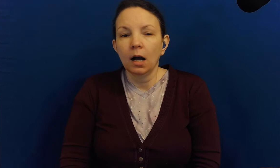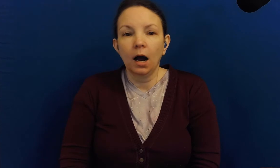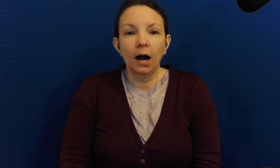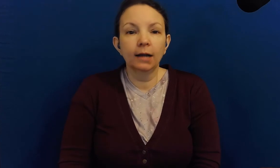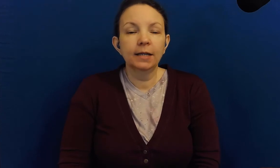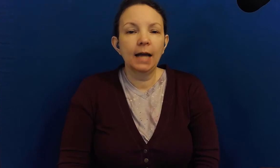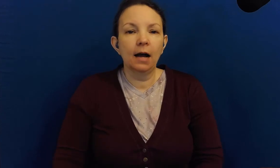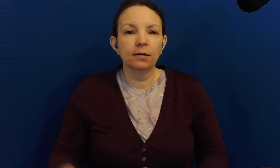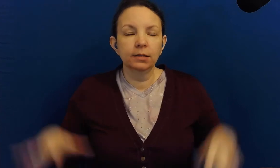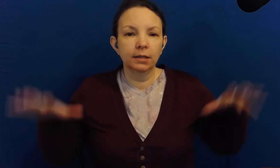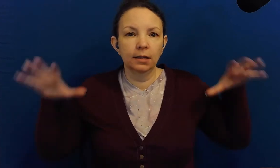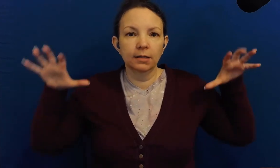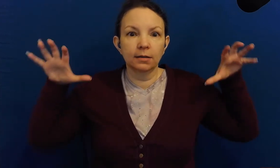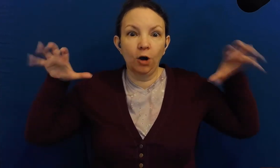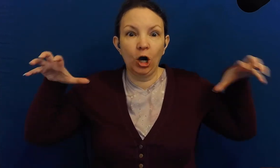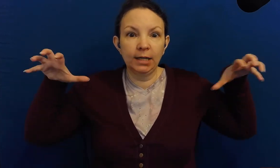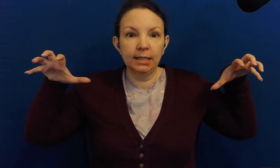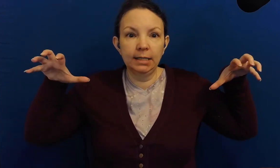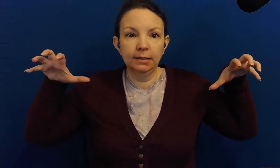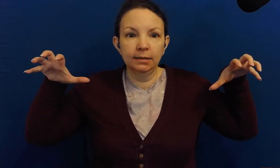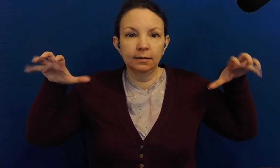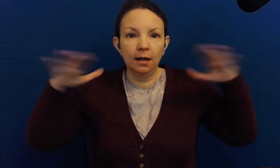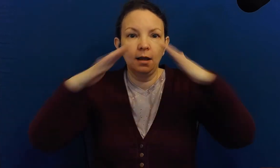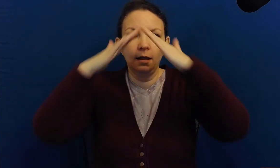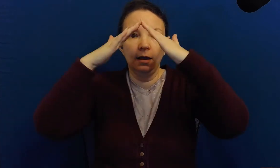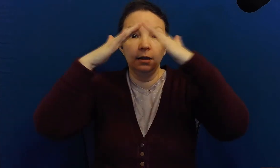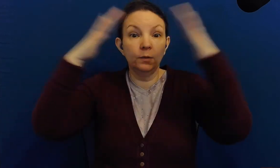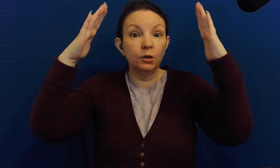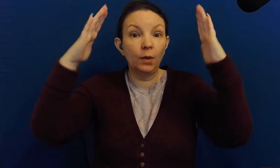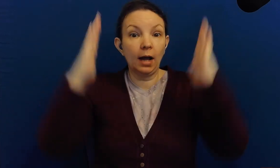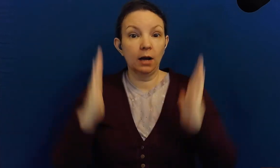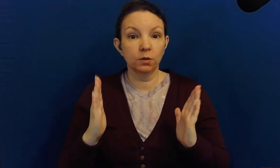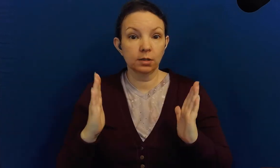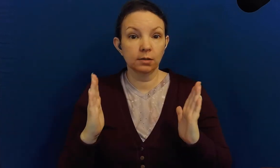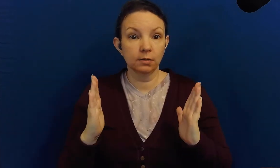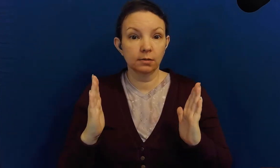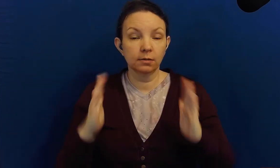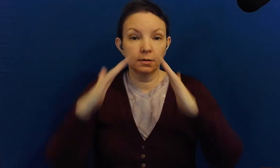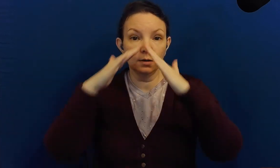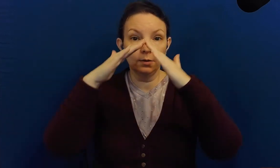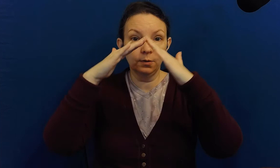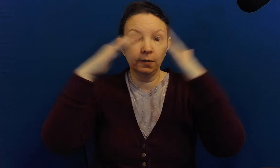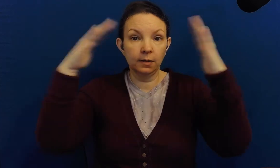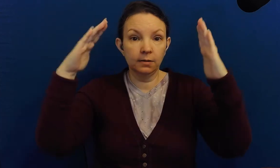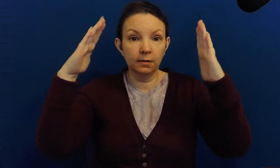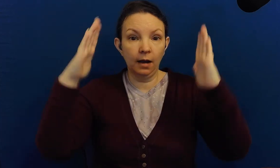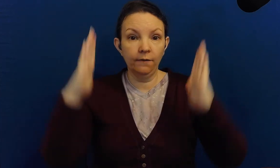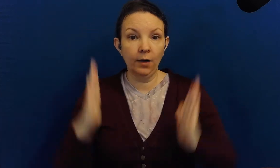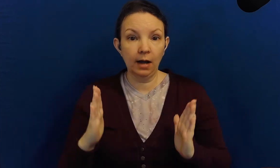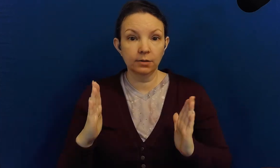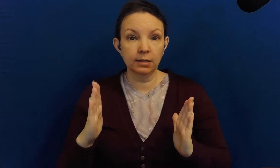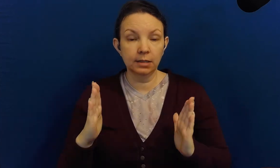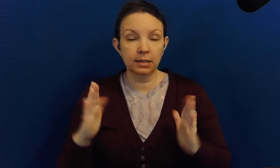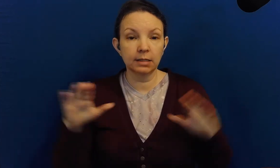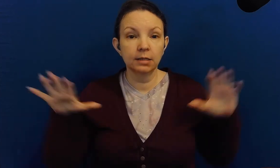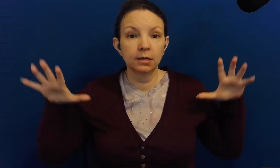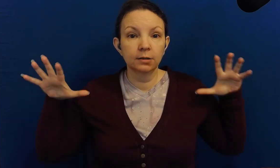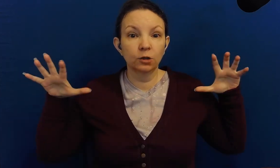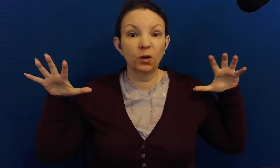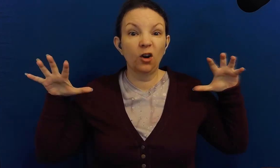Haunted house is haunted, and then we do our house. So sign for house is this. So we go